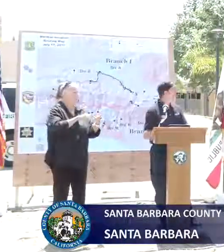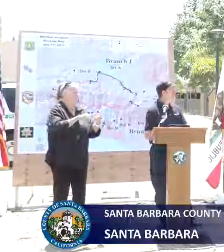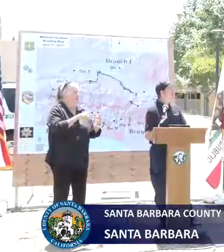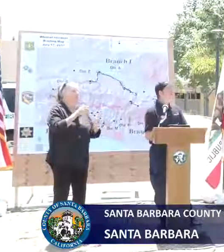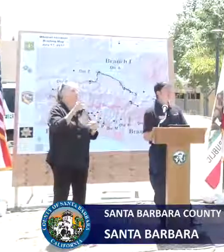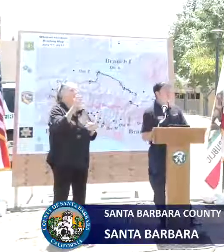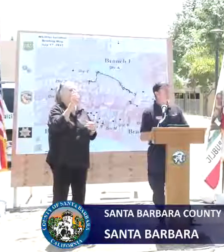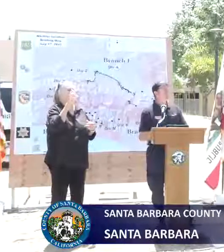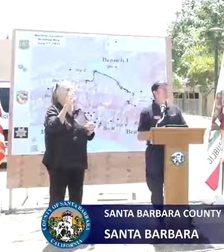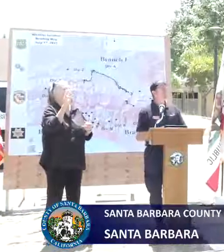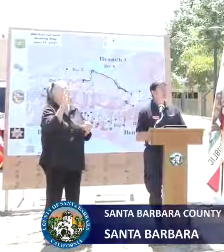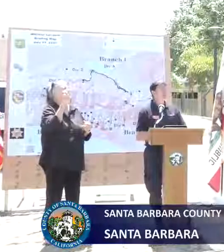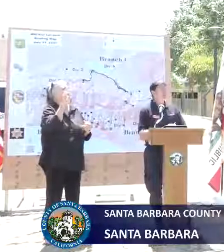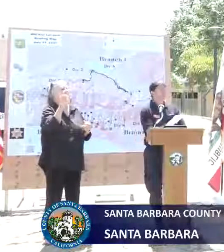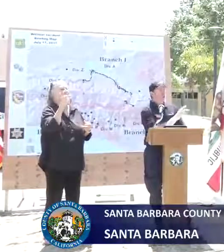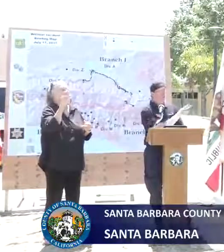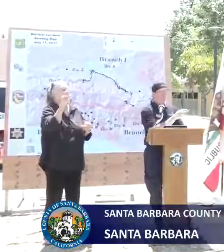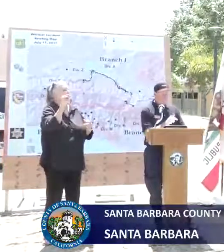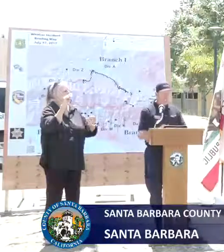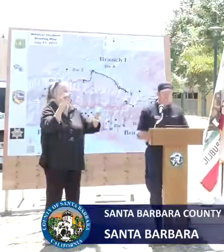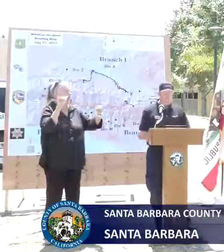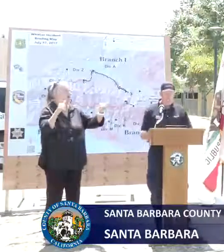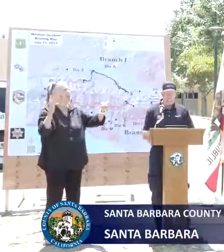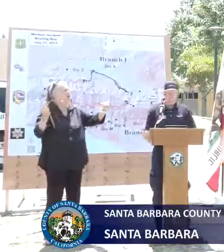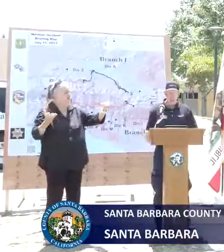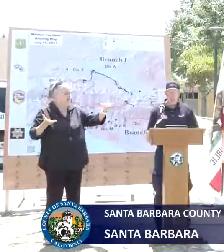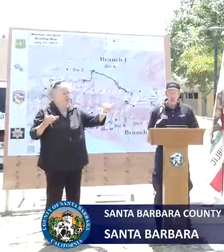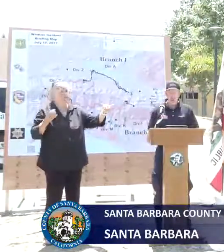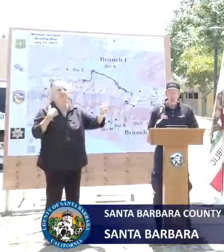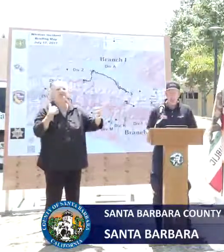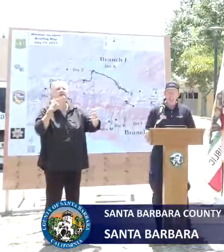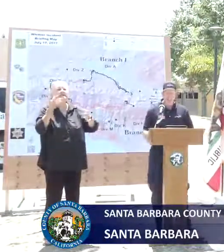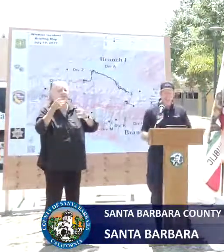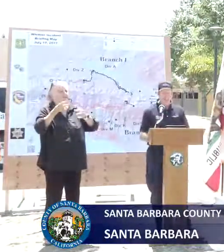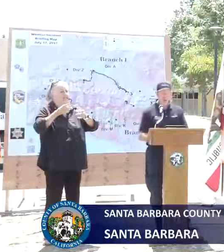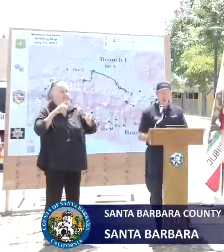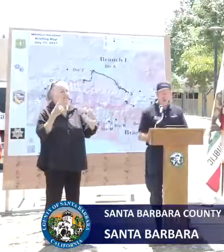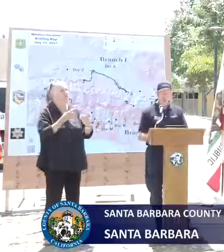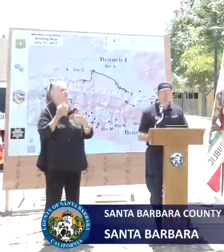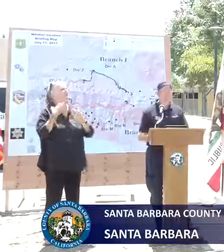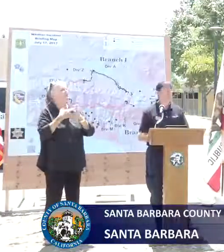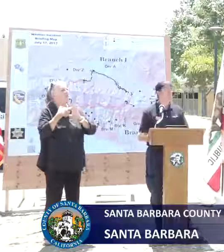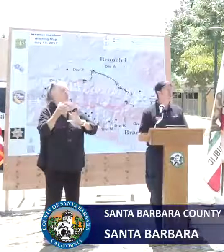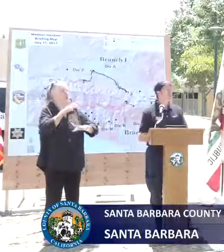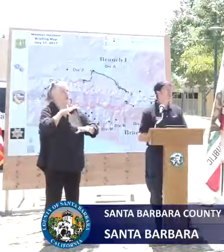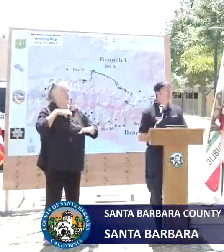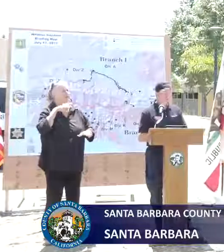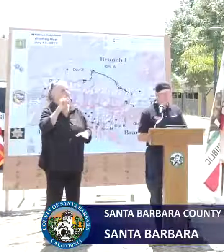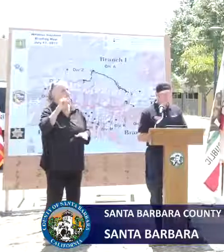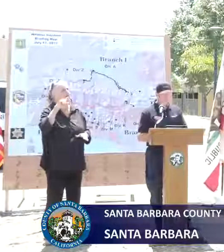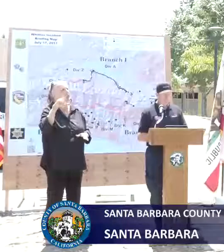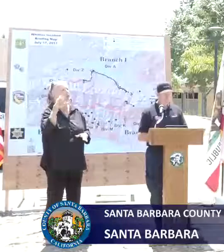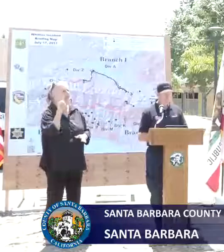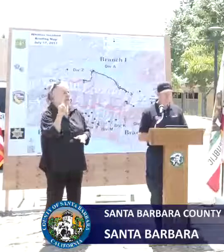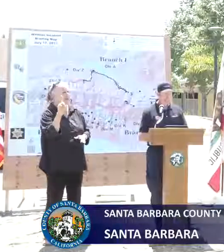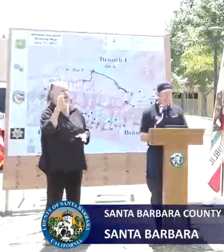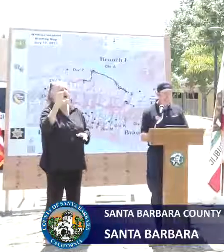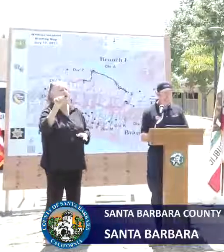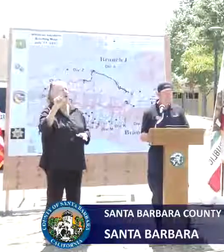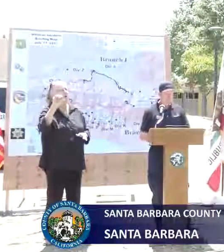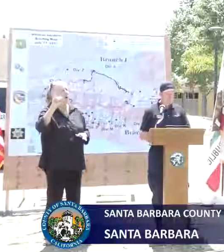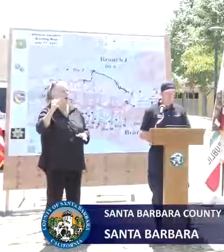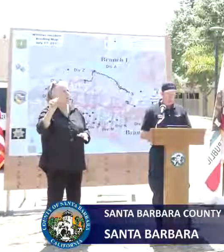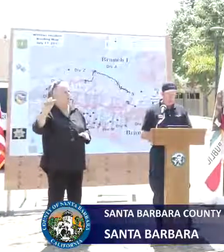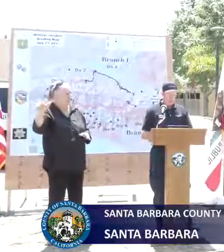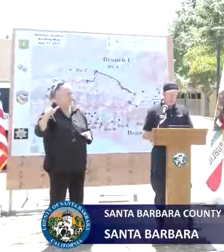Wendy Mata, is Wendy still here? Wendy is the District Representative for Congressman Salud Carbajal.